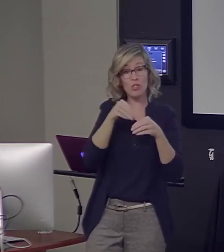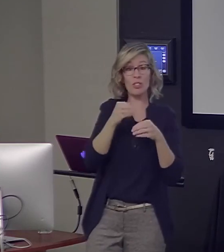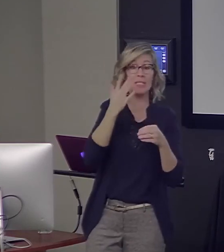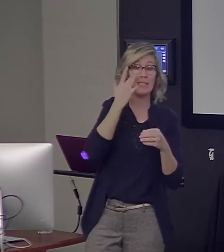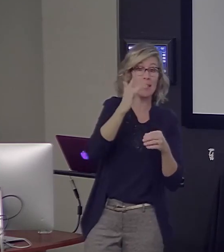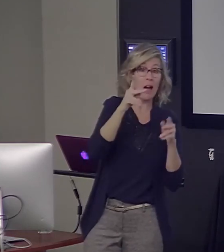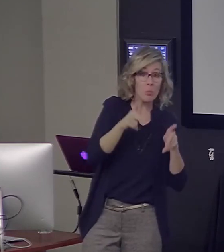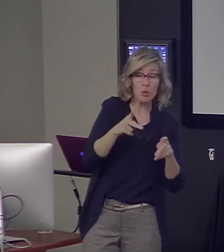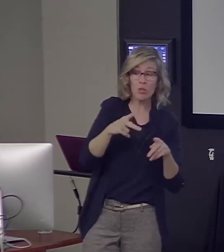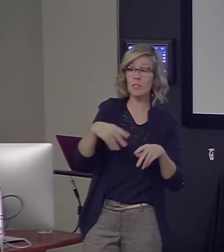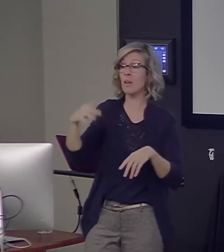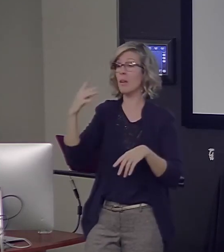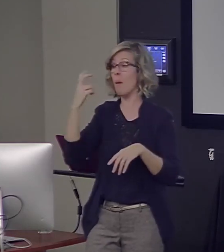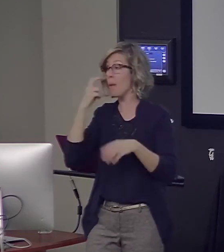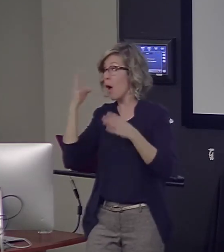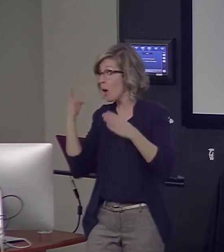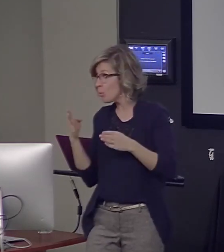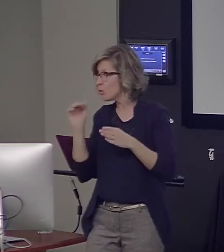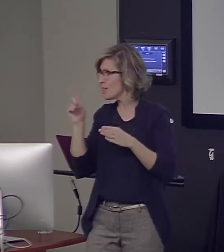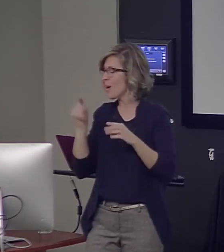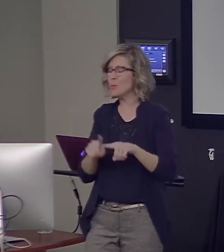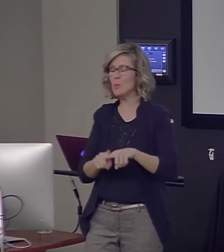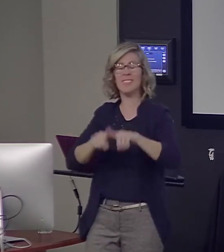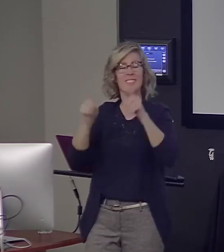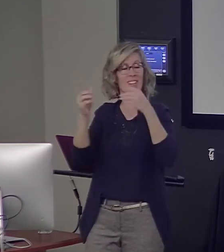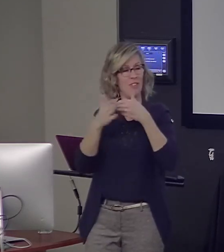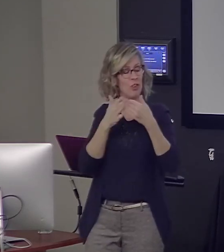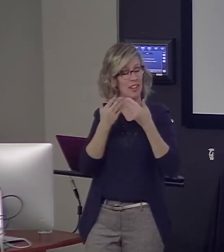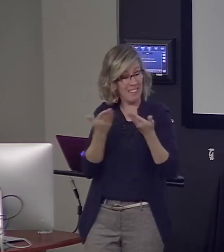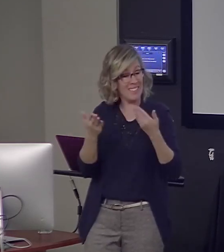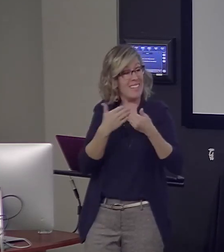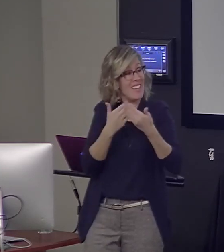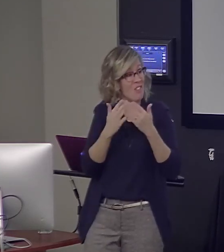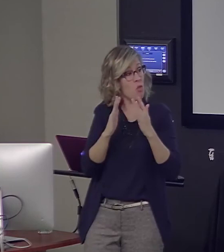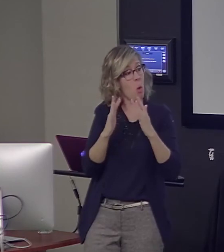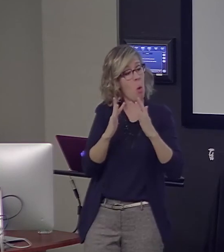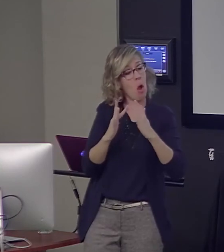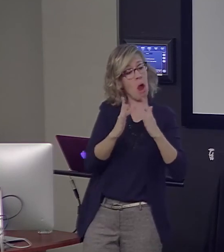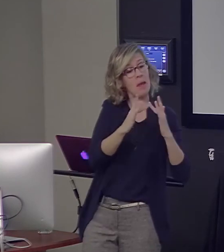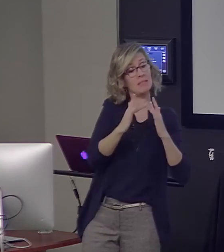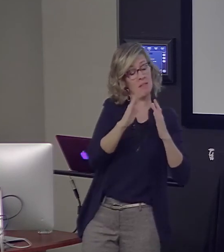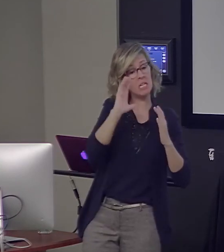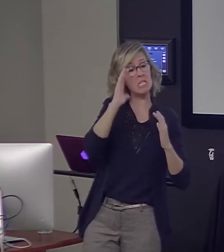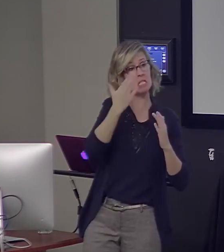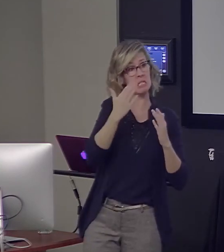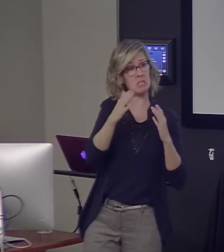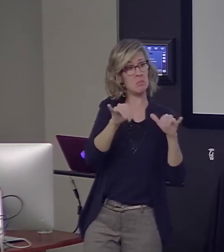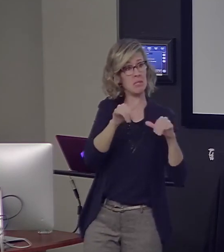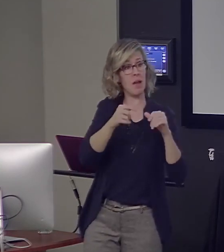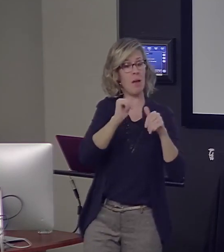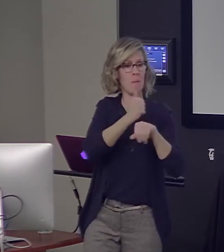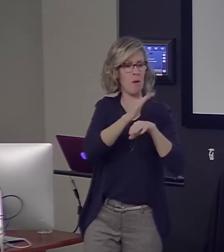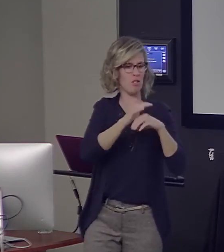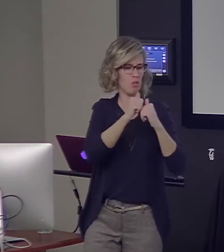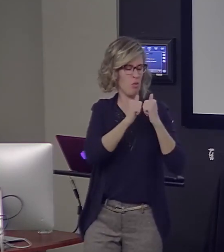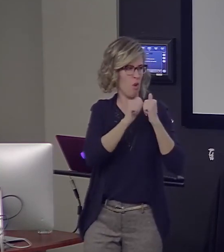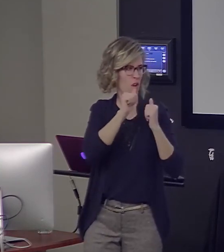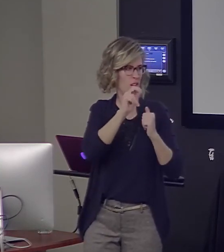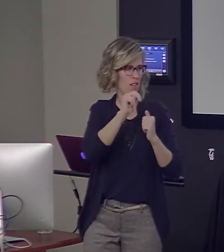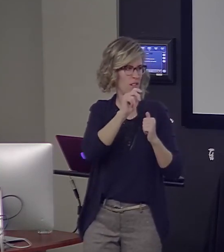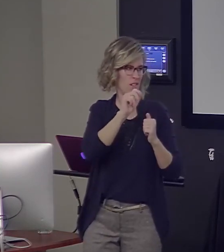can do very different things, even though it has relatively similar connectivity based on what we can tell from the anatomical data,